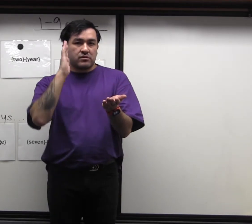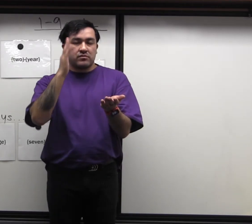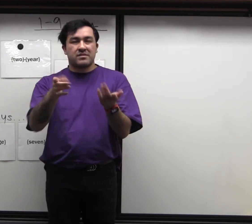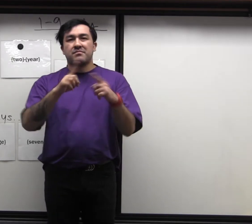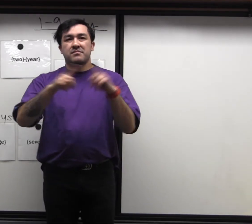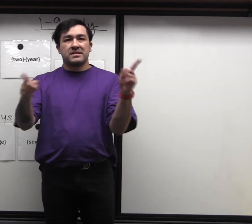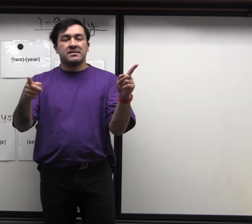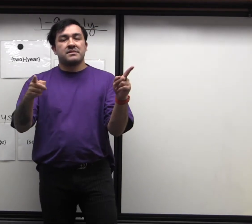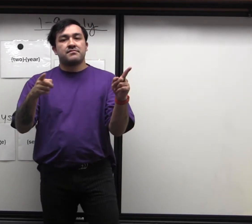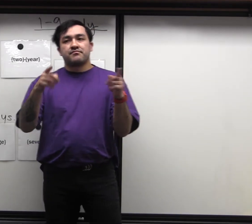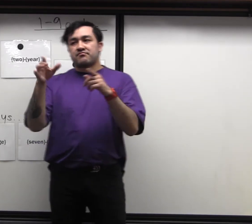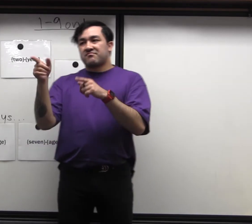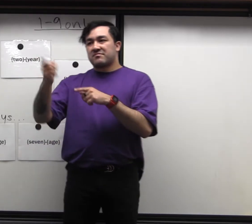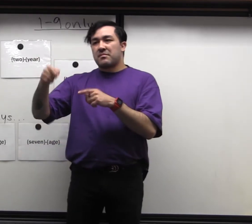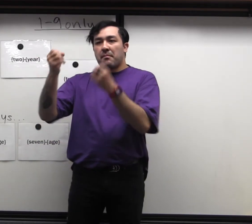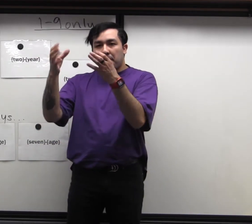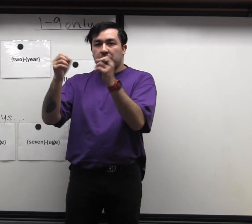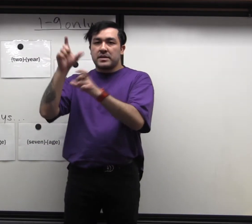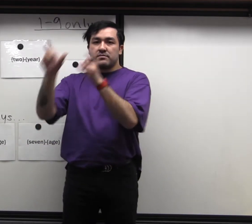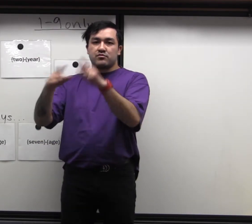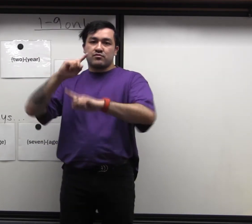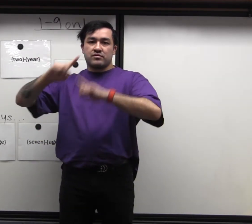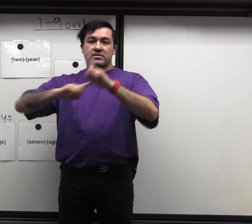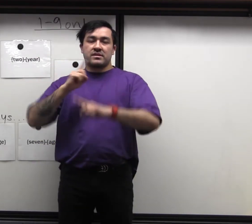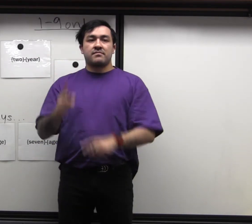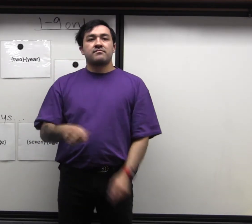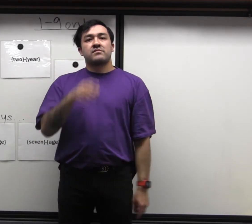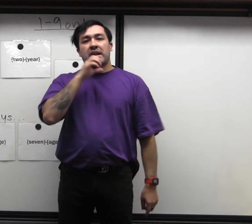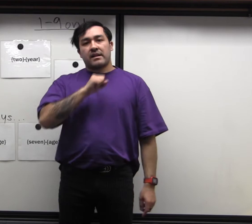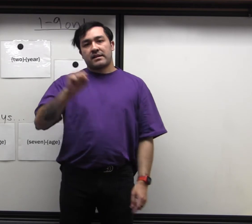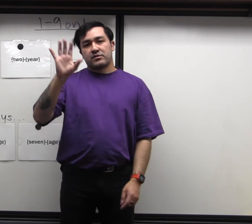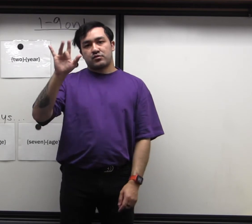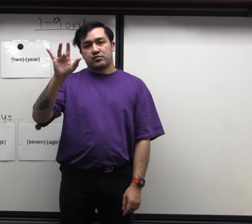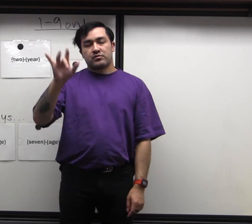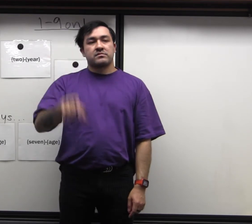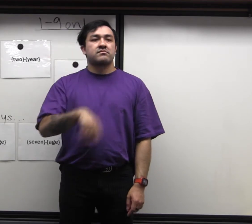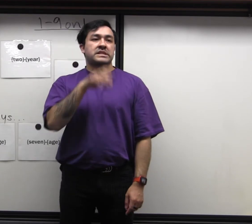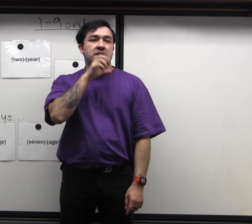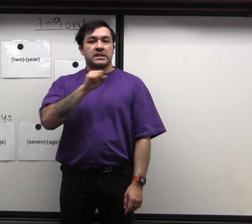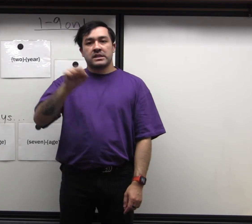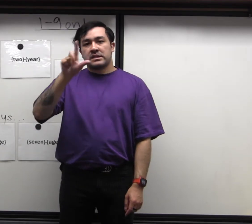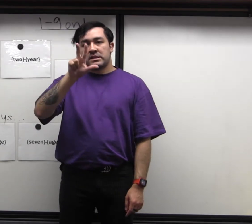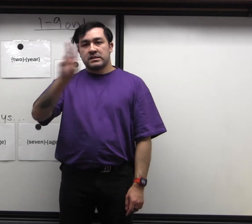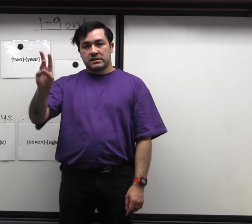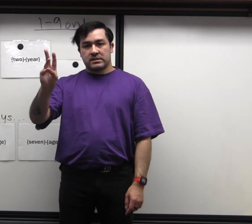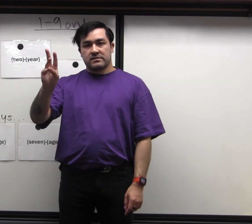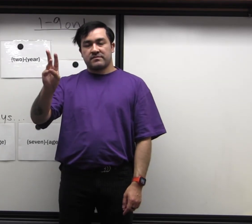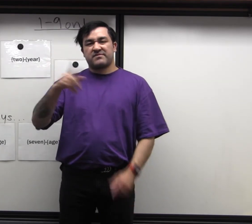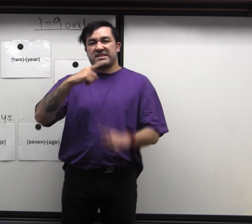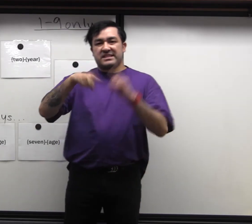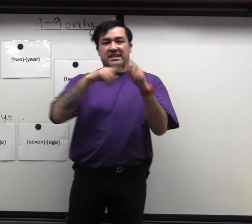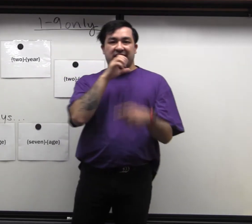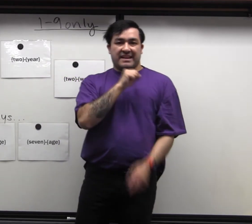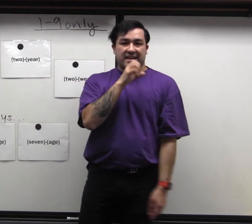And so sometimes you'll see that as well. But most people really just kind of sign age and then 25, age